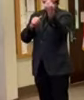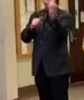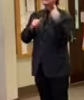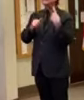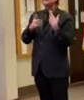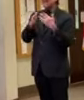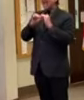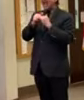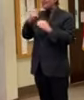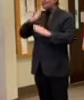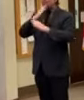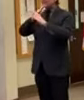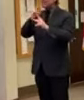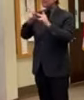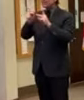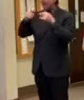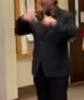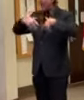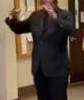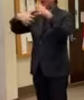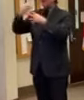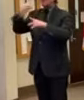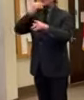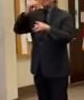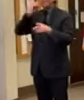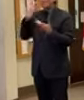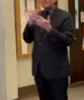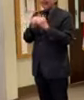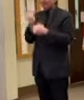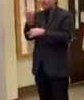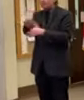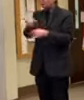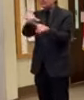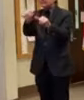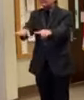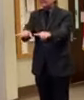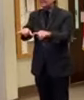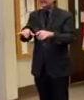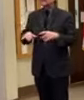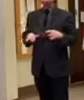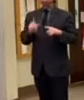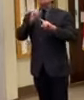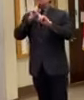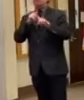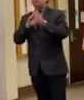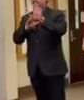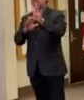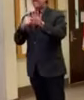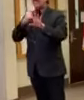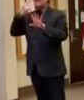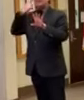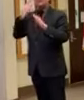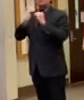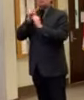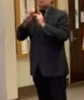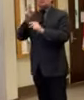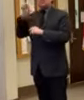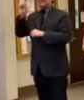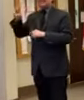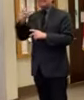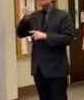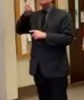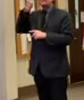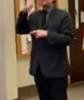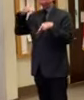their homes? How do you enforce this? I think that the people of Nevada understand how serious this is, and that if they care